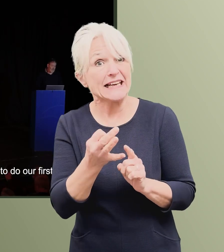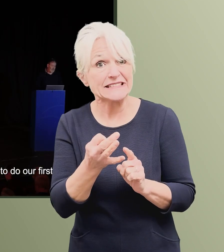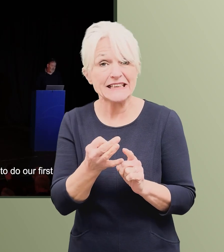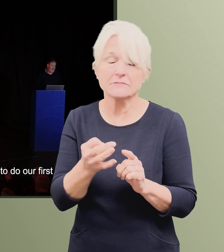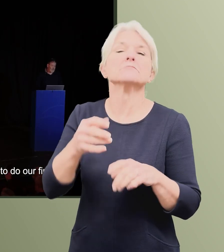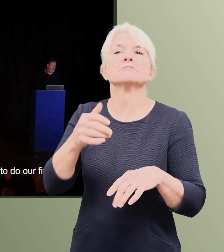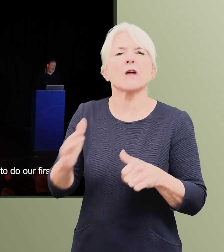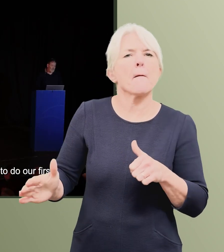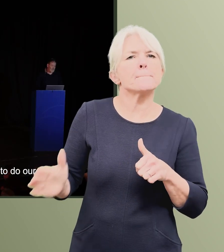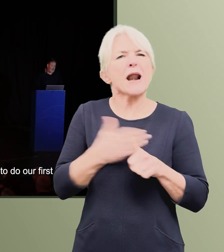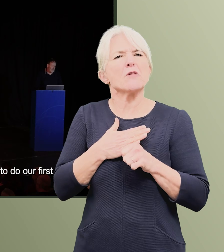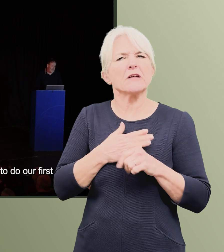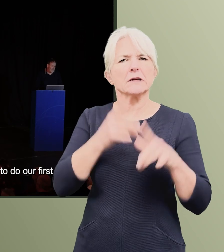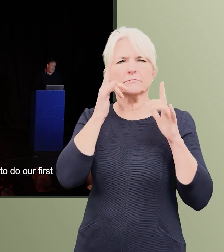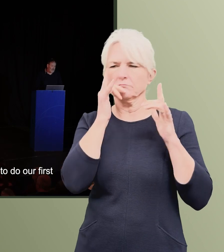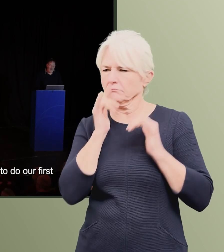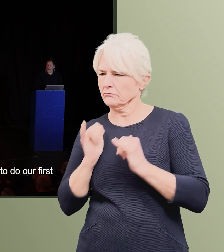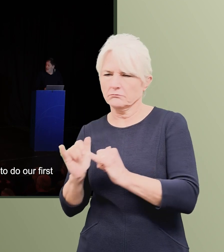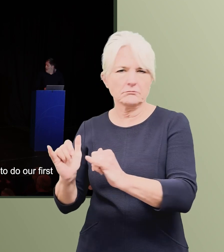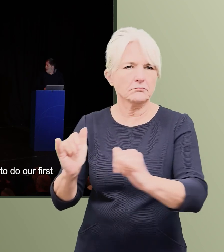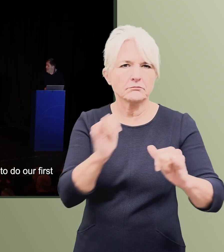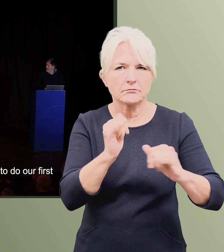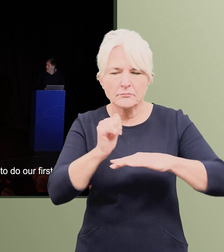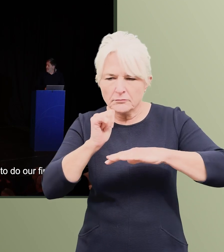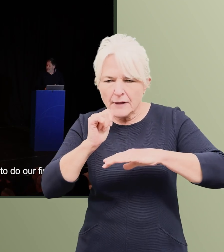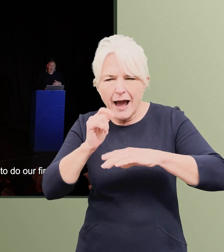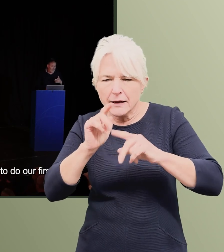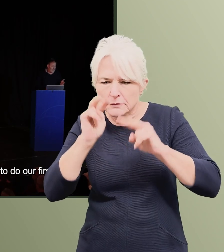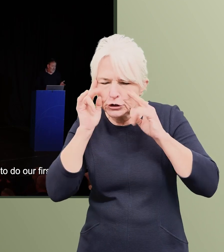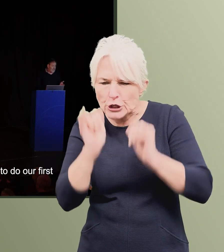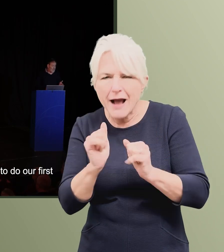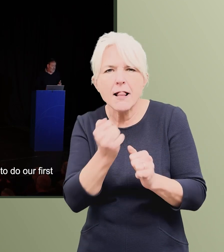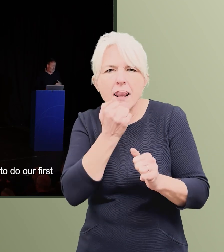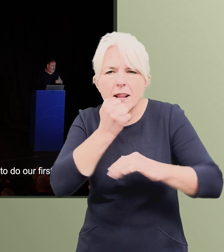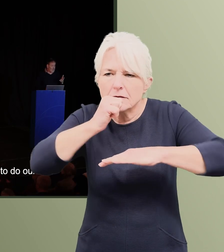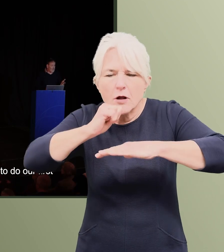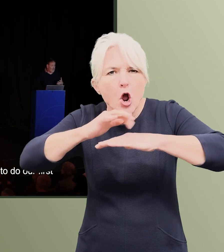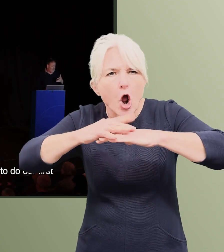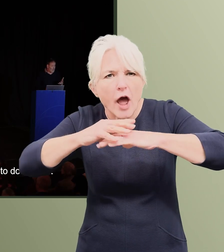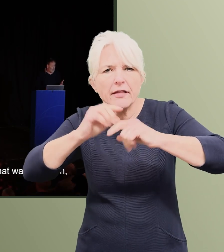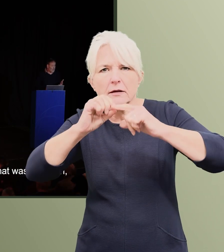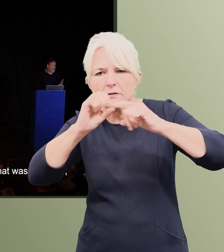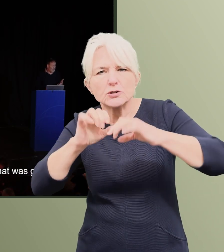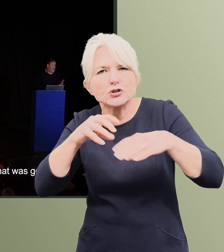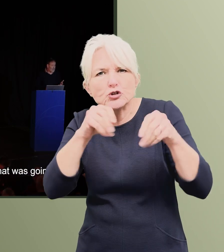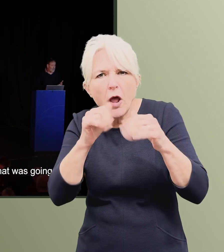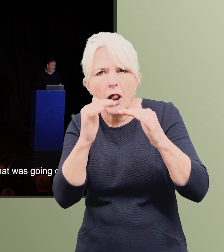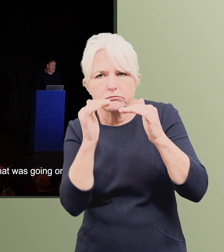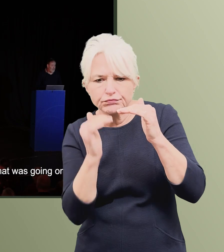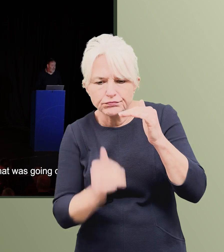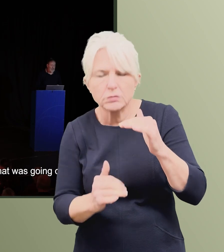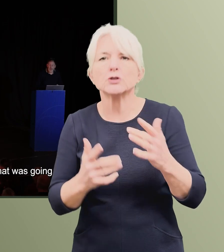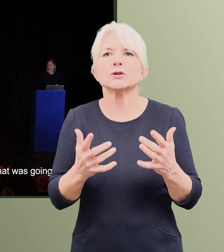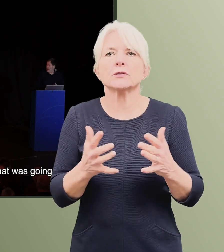about 2017, 2018, when we started to do our first geophysical survey. We did 4 quadrants of 20